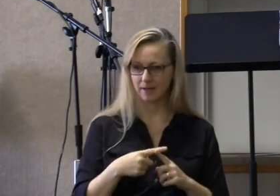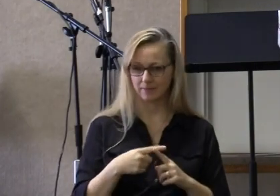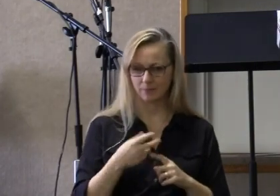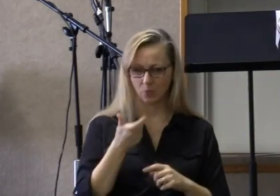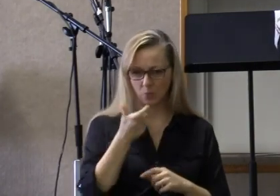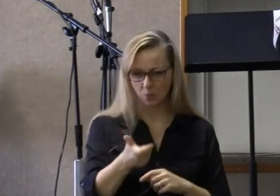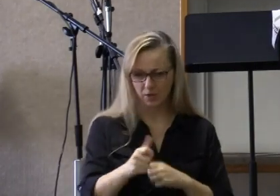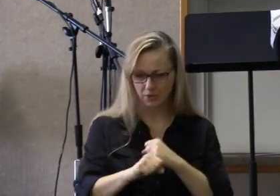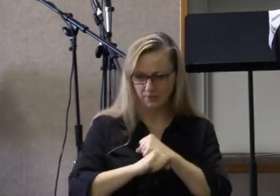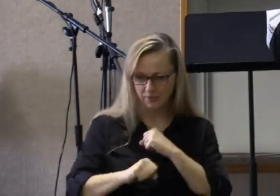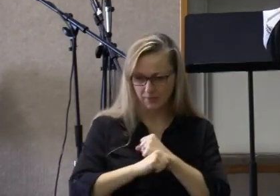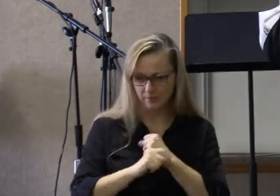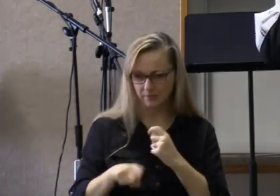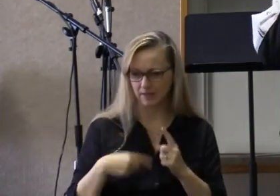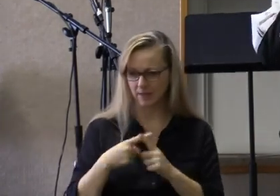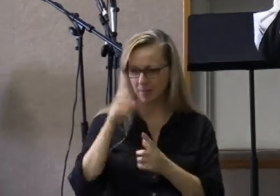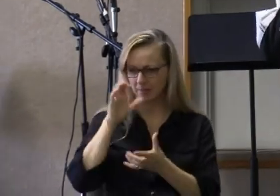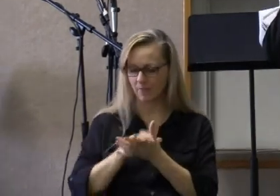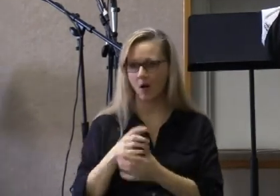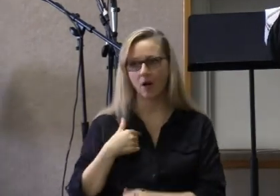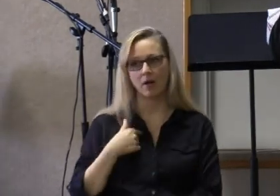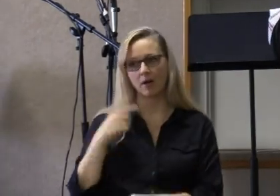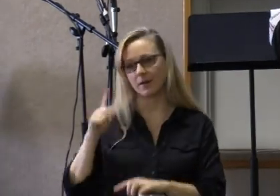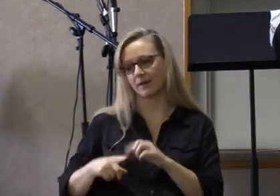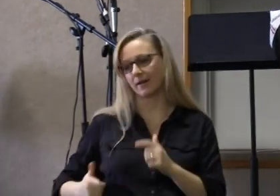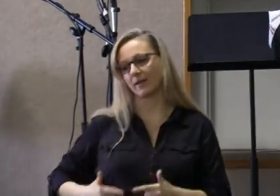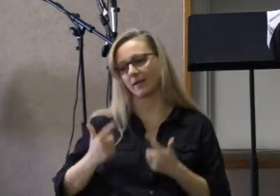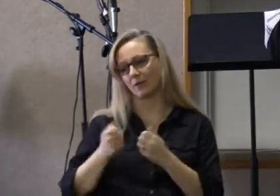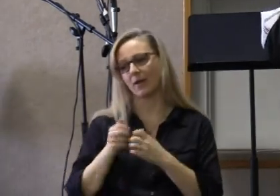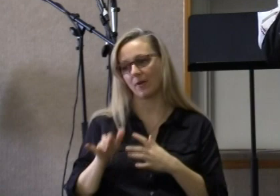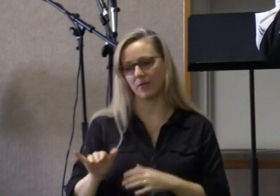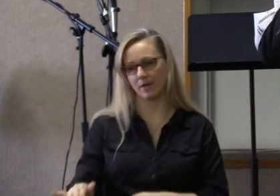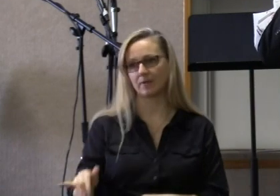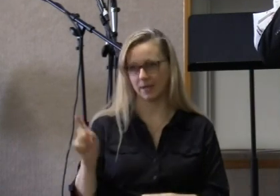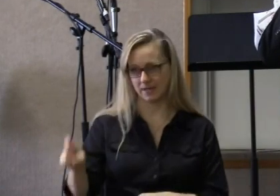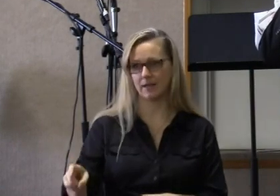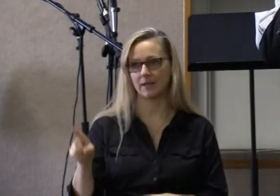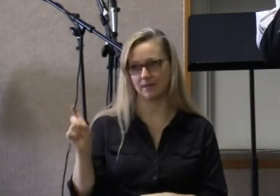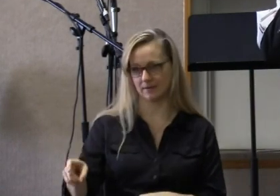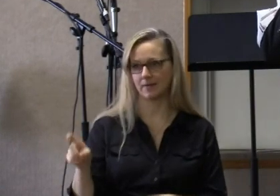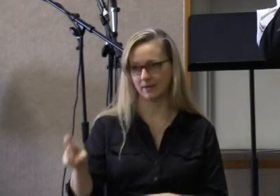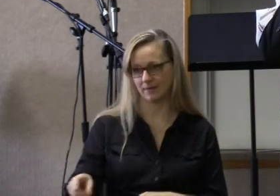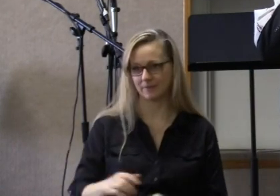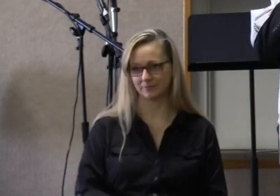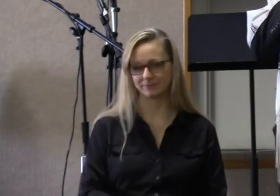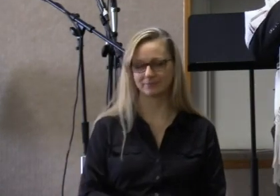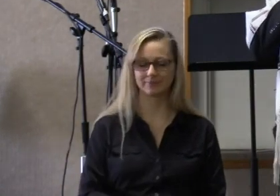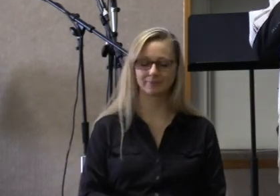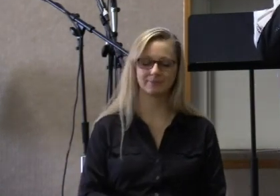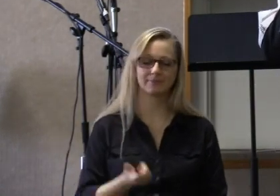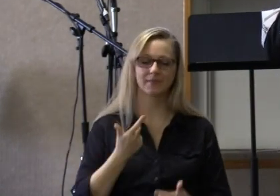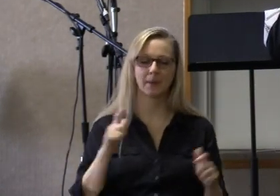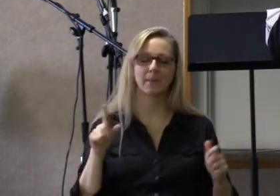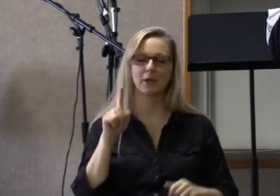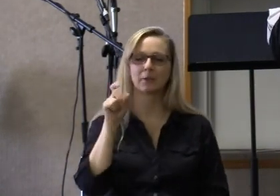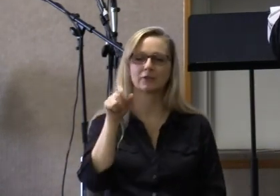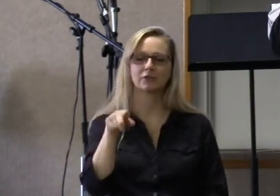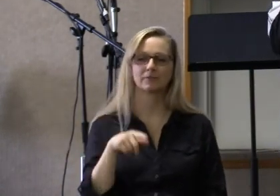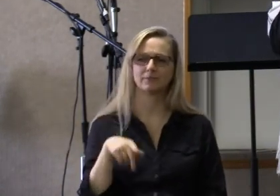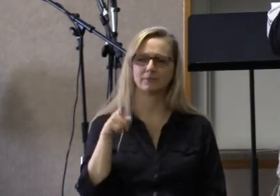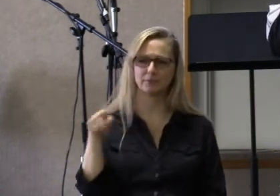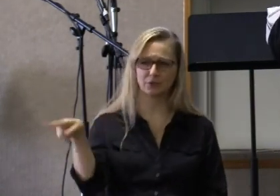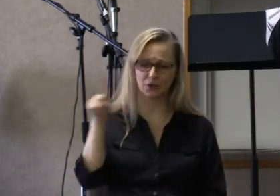it. The big question, are you ready for this? Do you want what